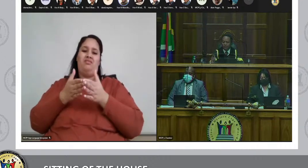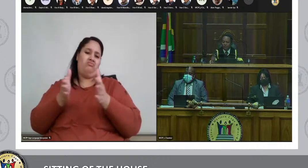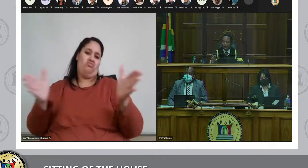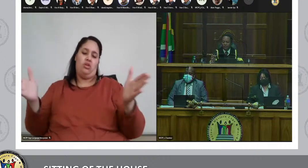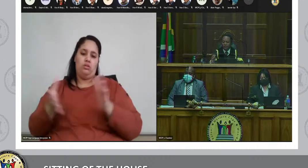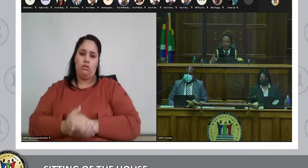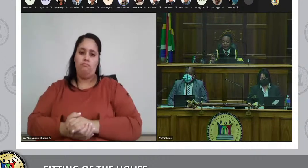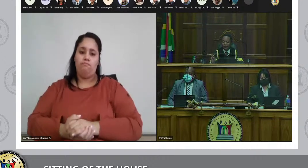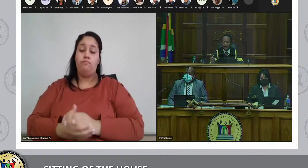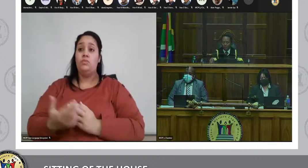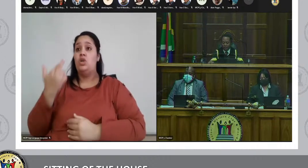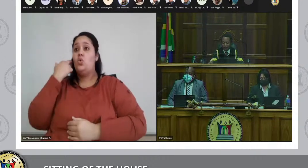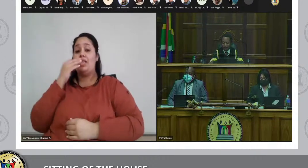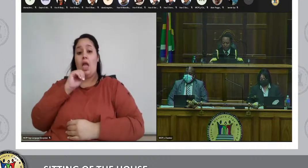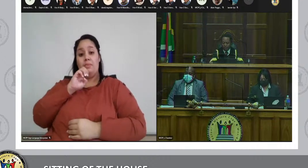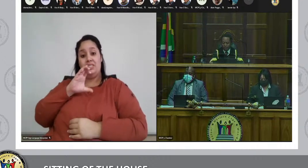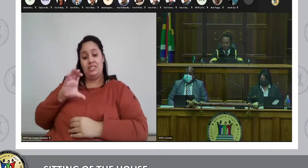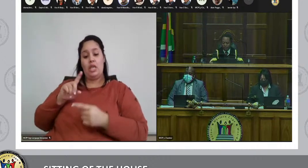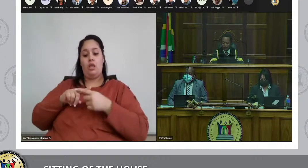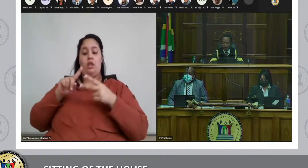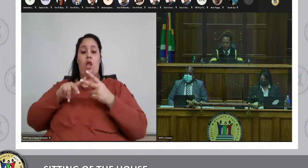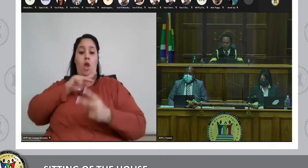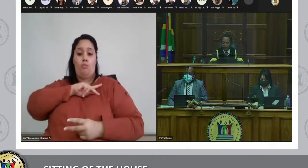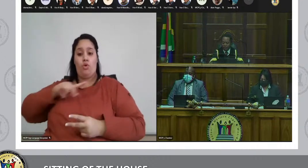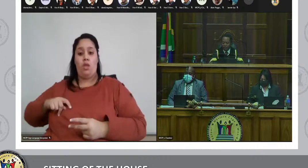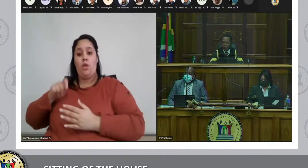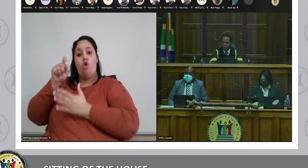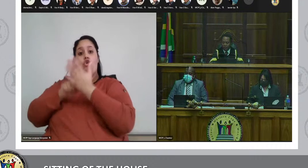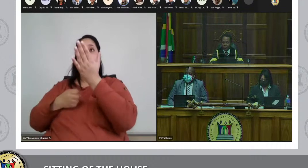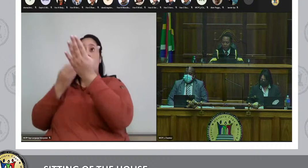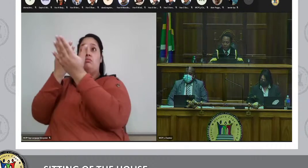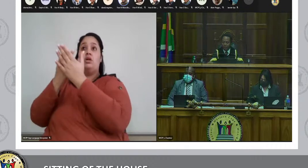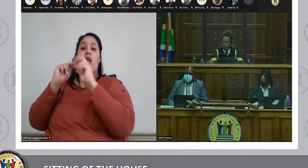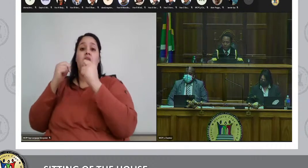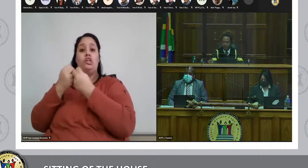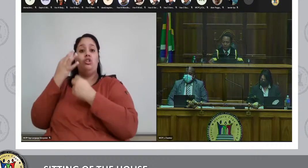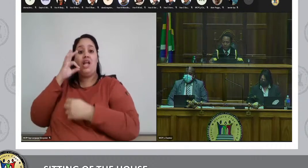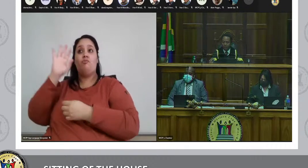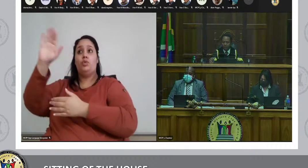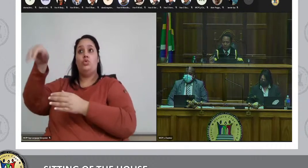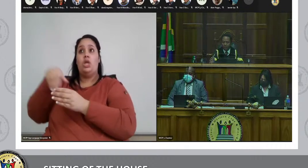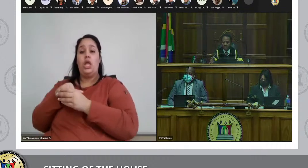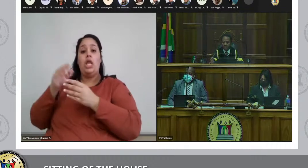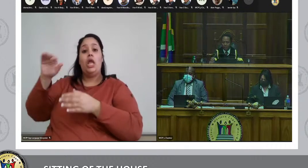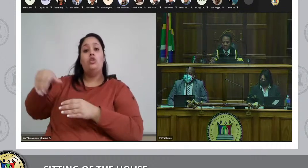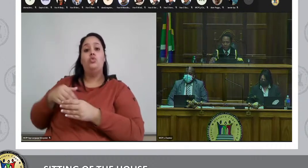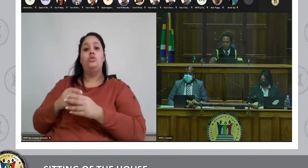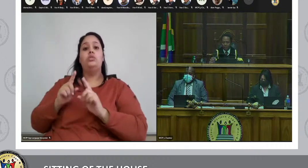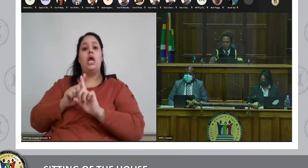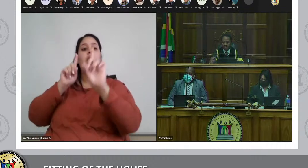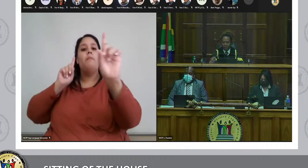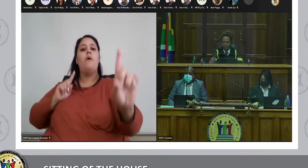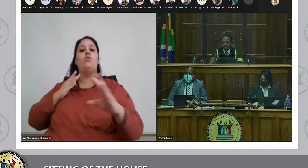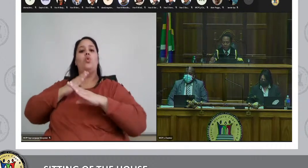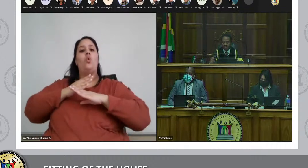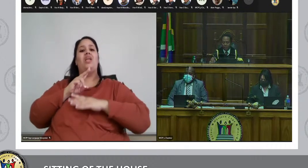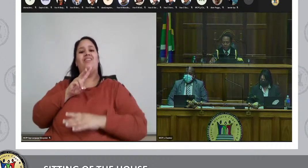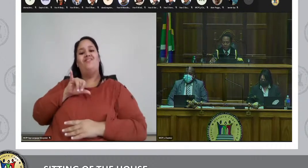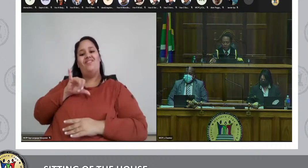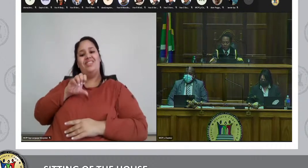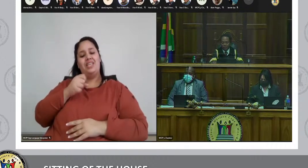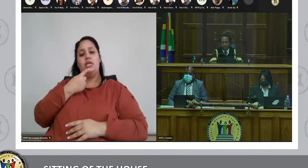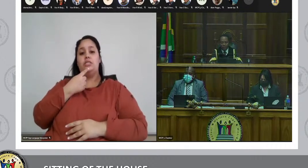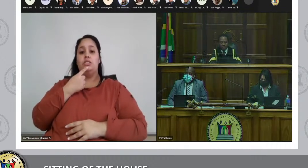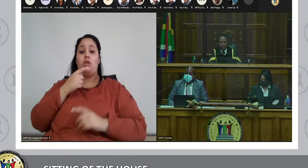the MEC and the Premier have written to the national government to urgently introduce a remote working visa, which they say will